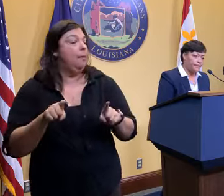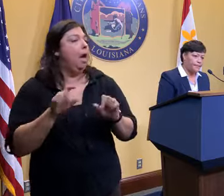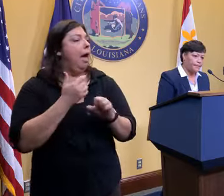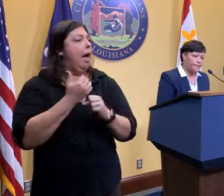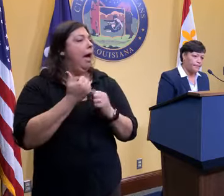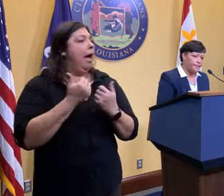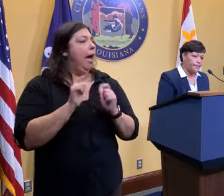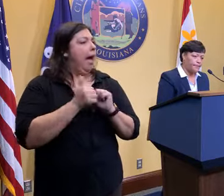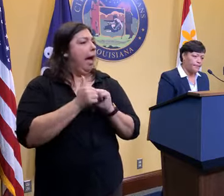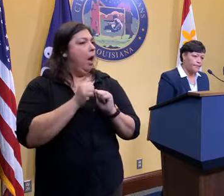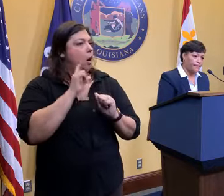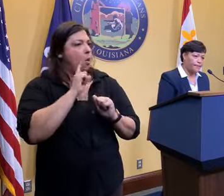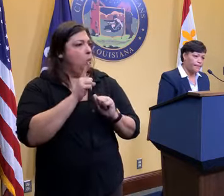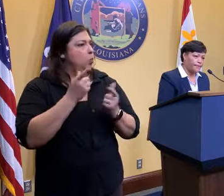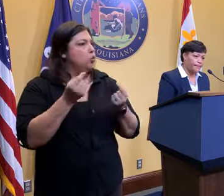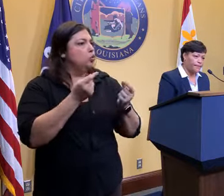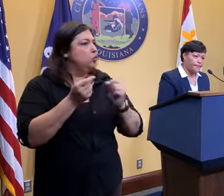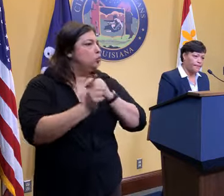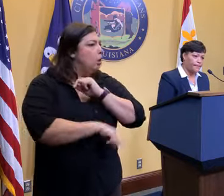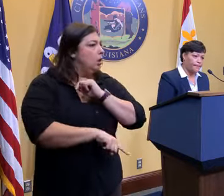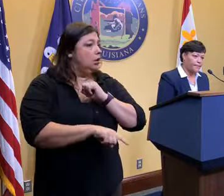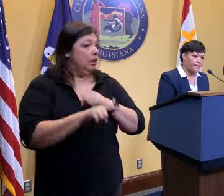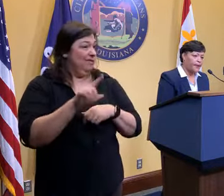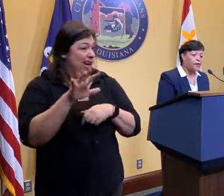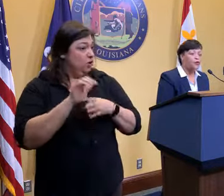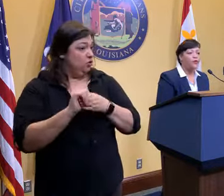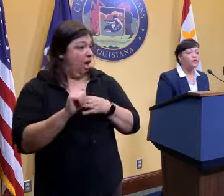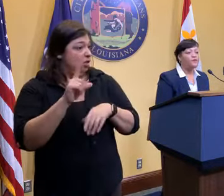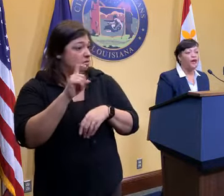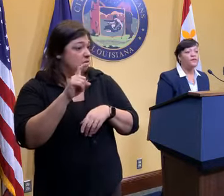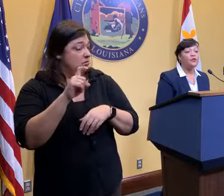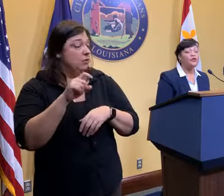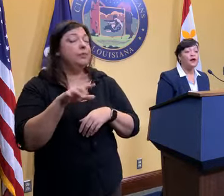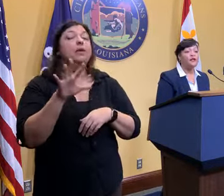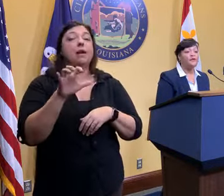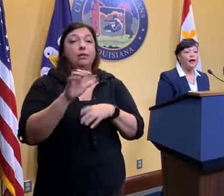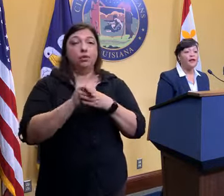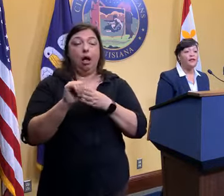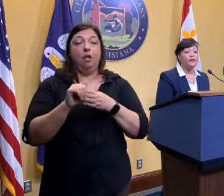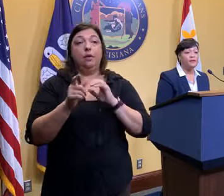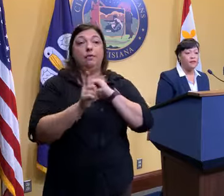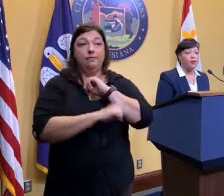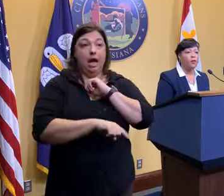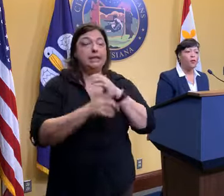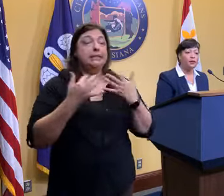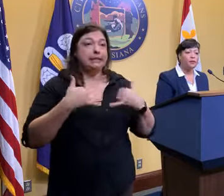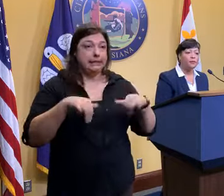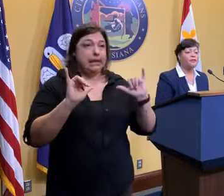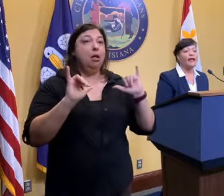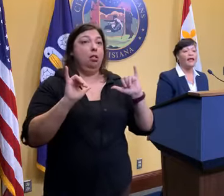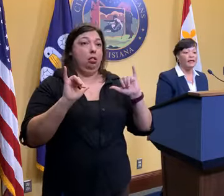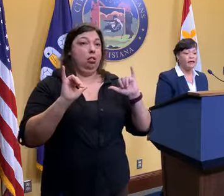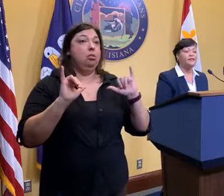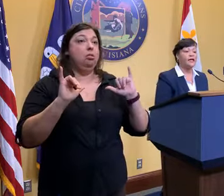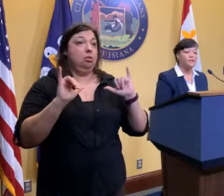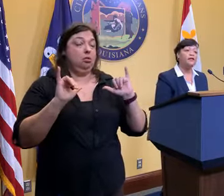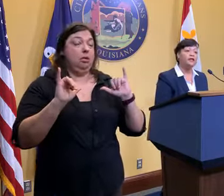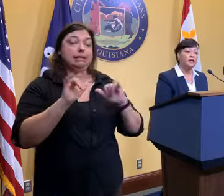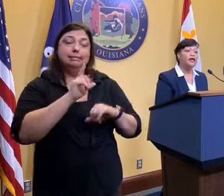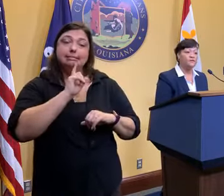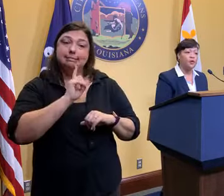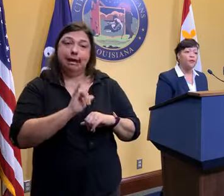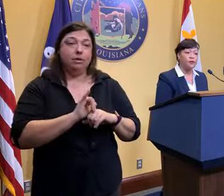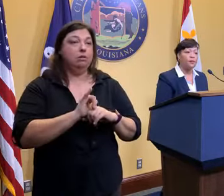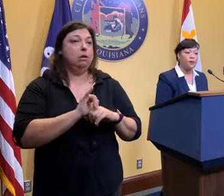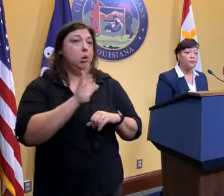leaders enforce? Is that $500 fine still going to be enforced? So the $500 fine is still on the books and is